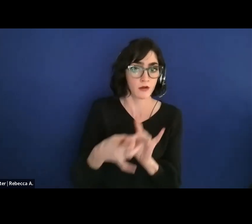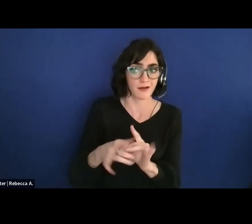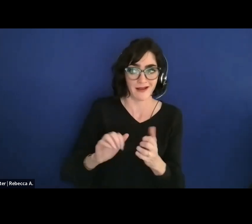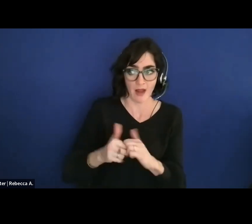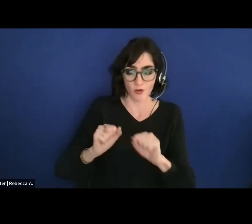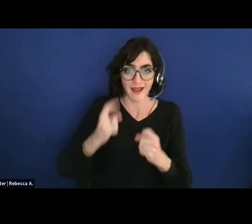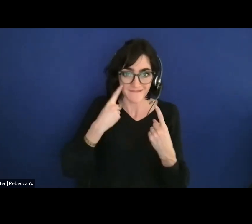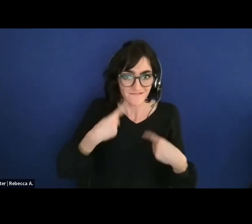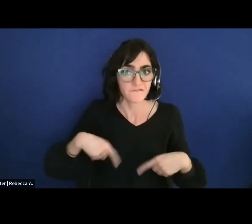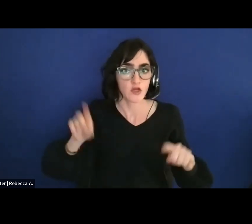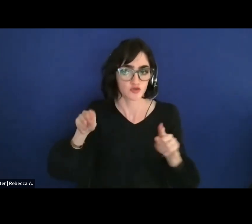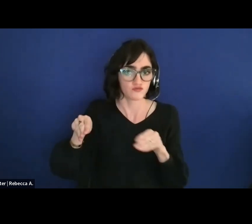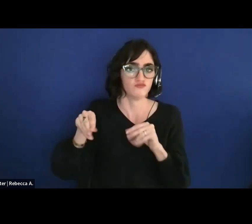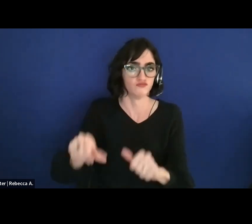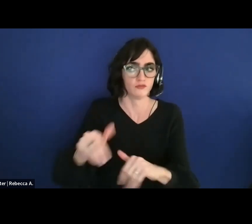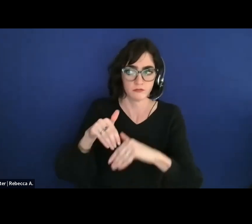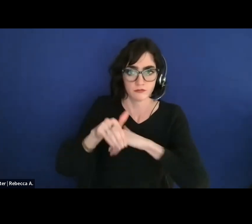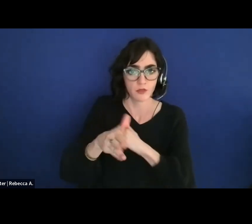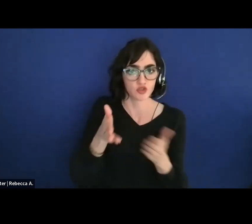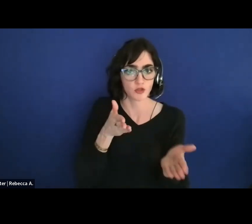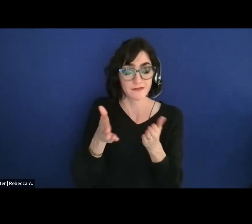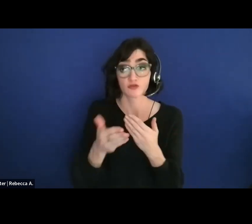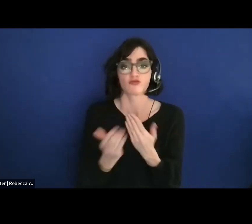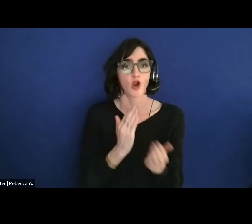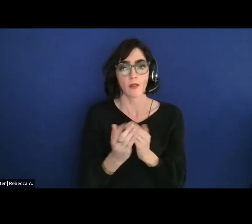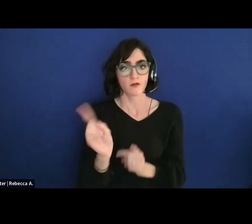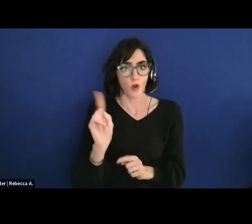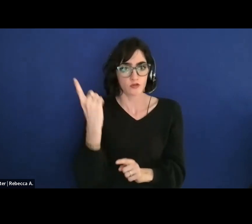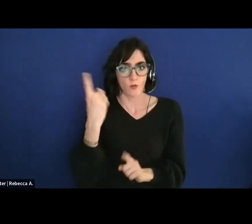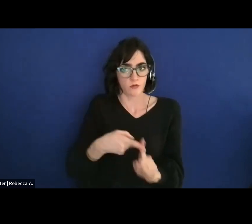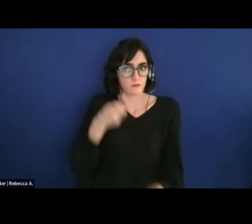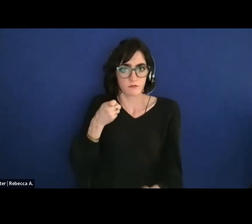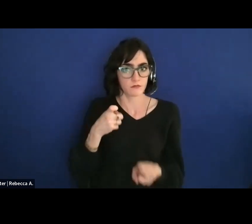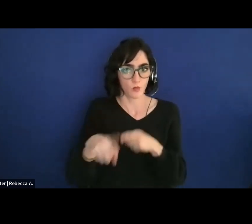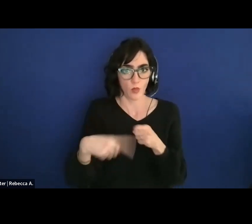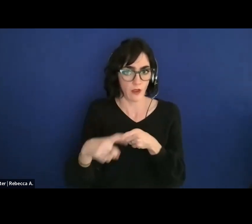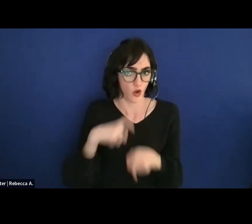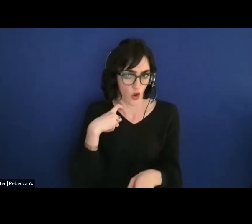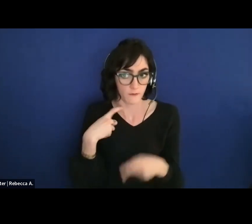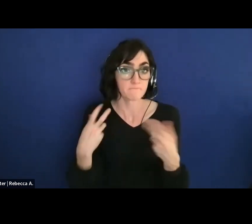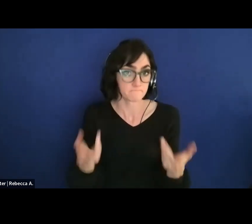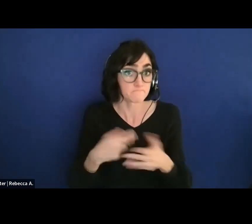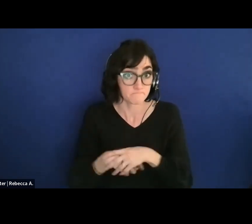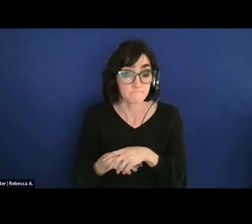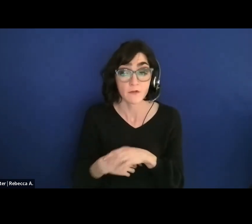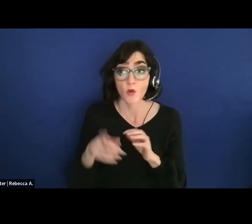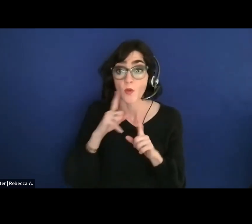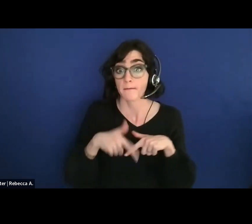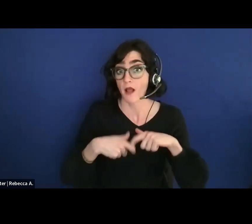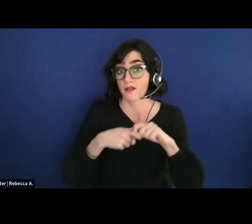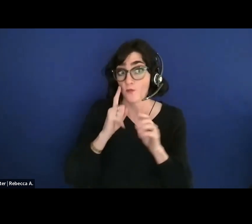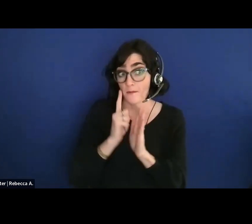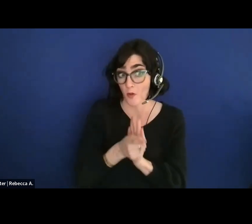efficient deployment of services kind of regardless of where someone calls. So I'm going to pause and say,